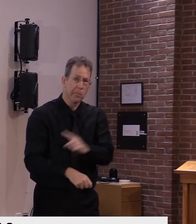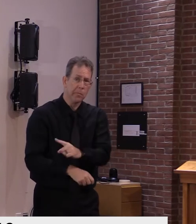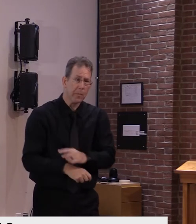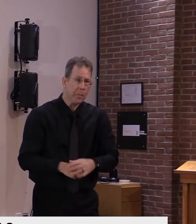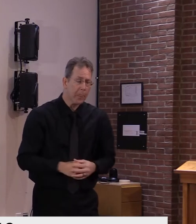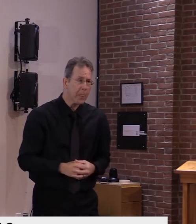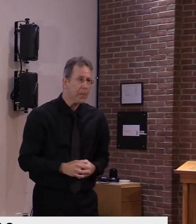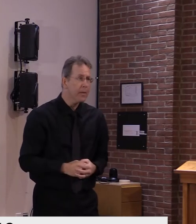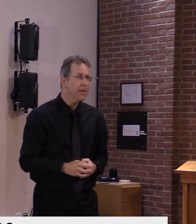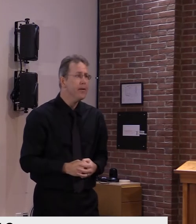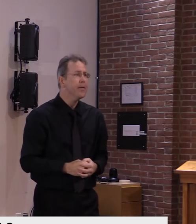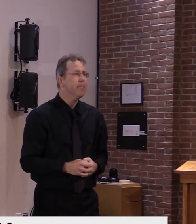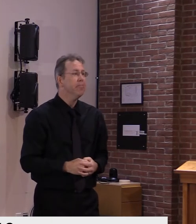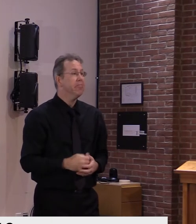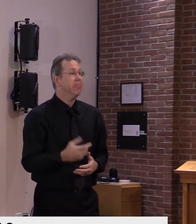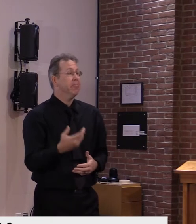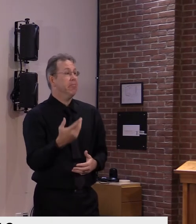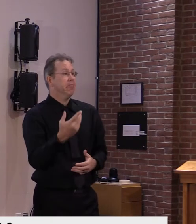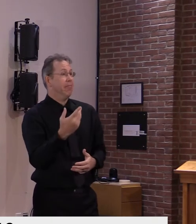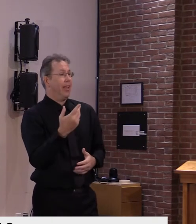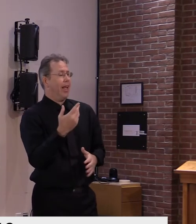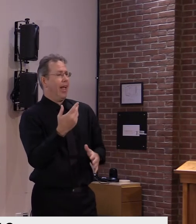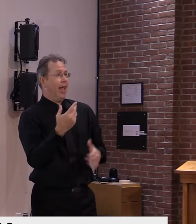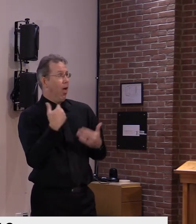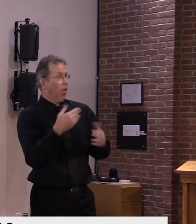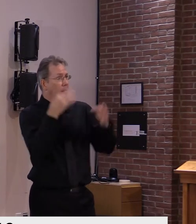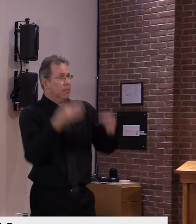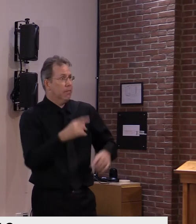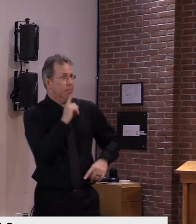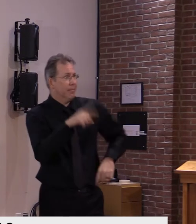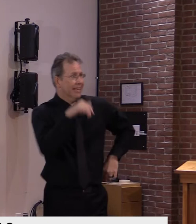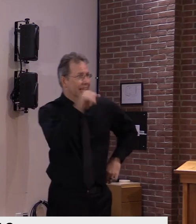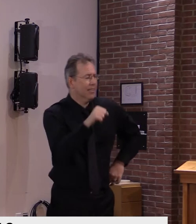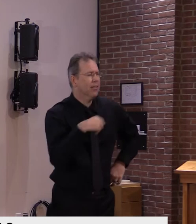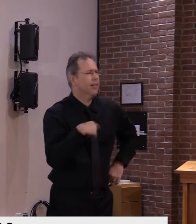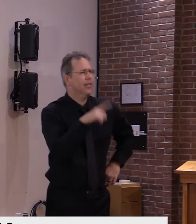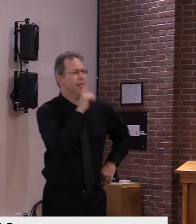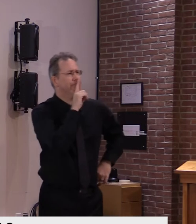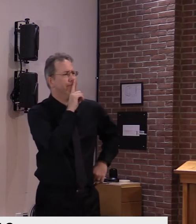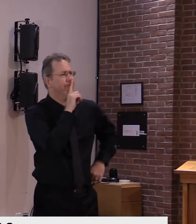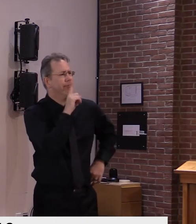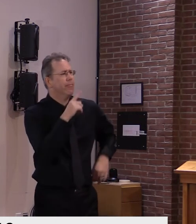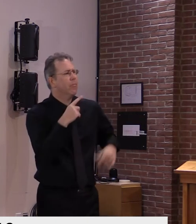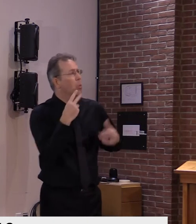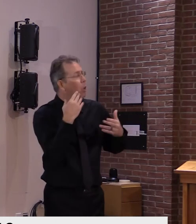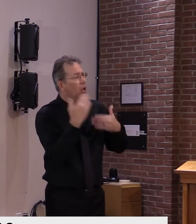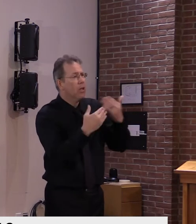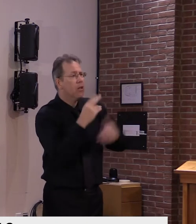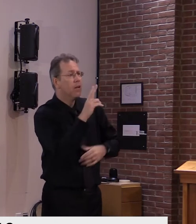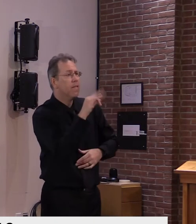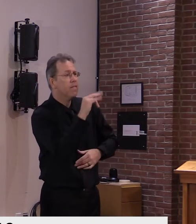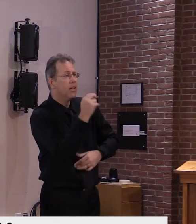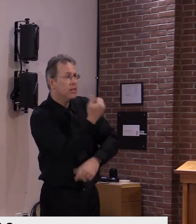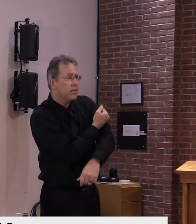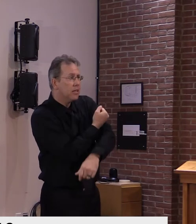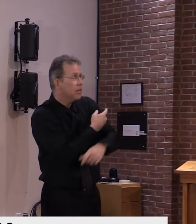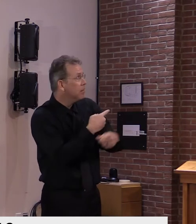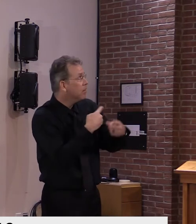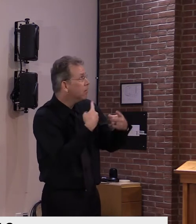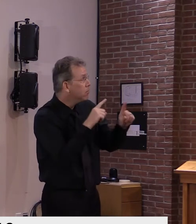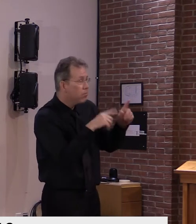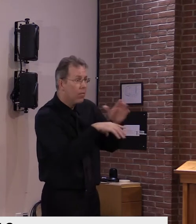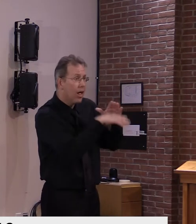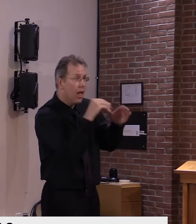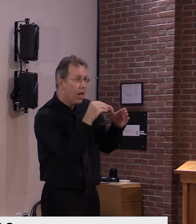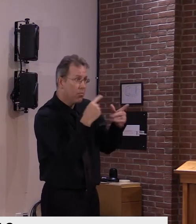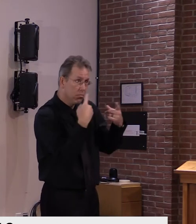of these vaccines come into place, we have to prove that they're safe and effective, and we're going to learn a